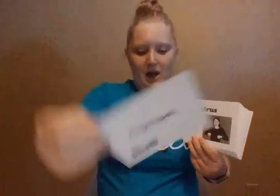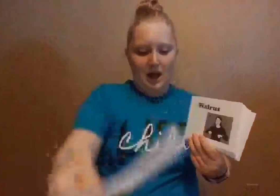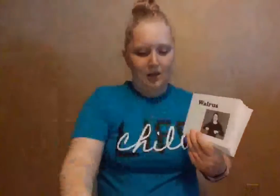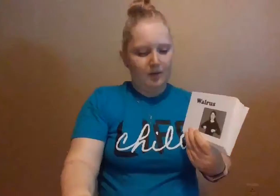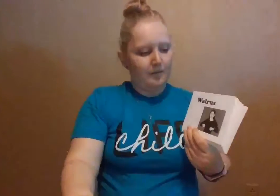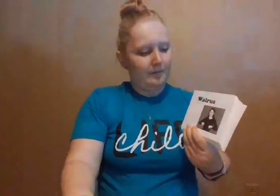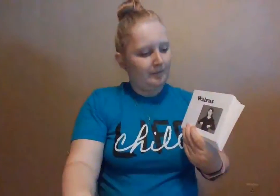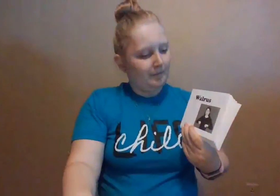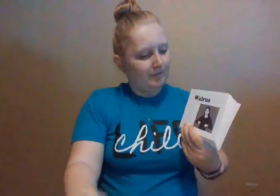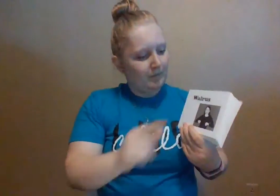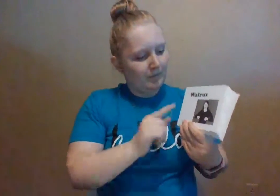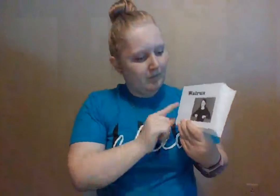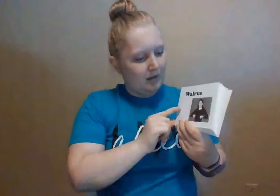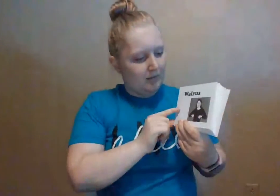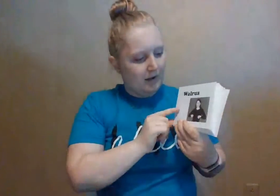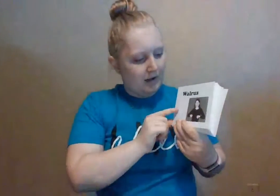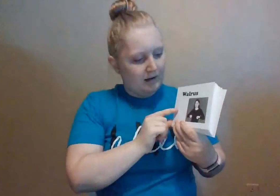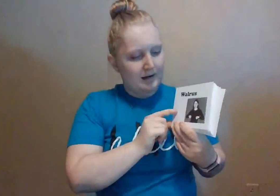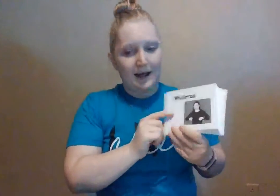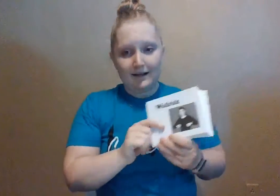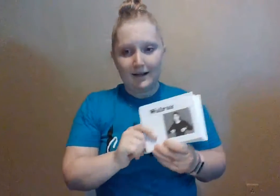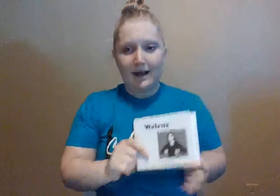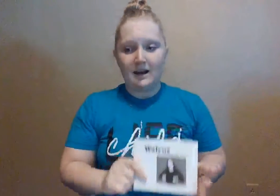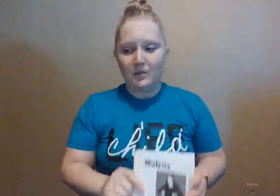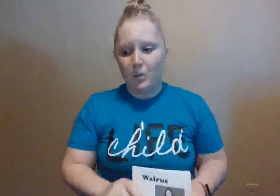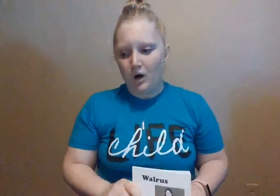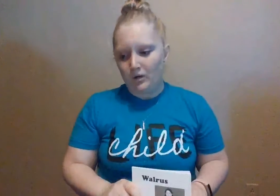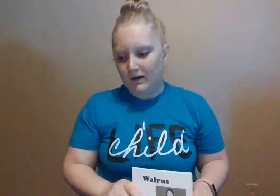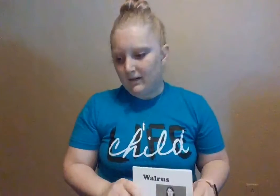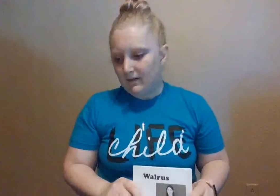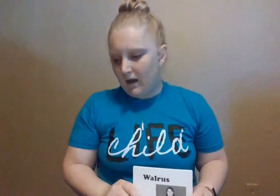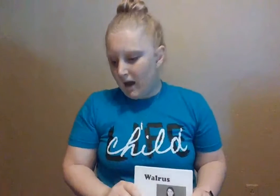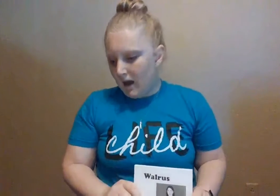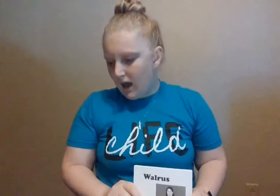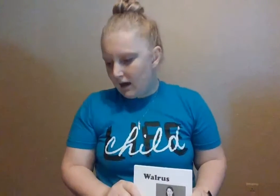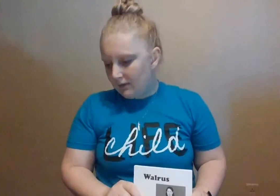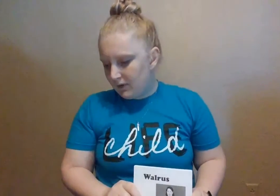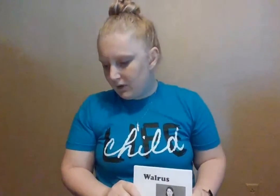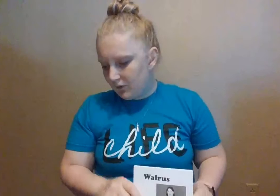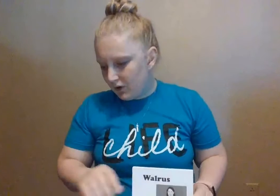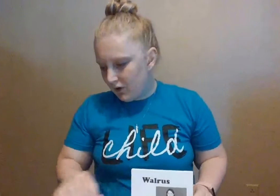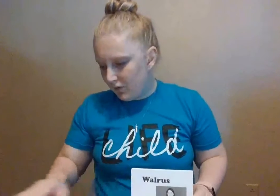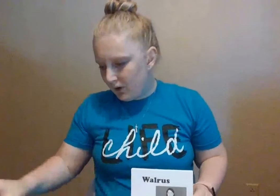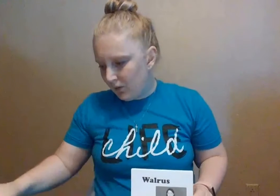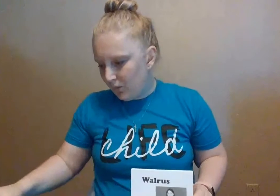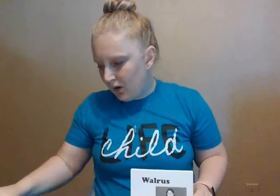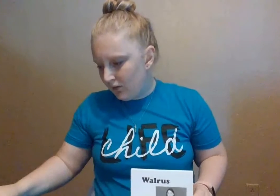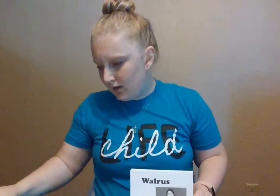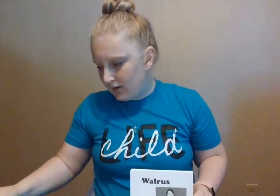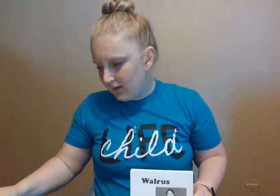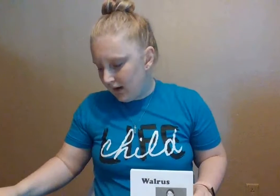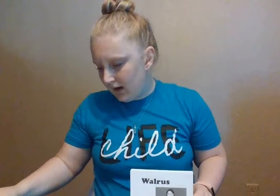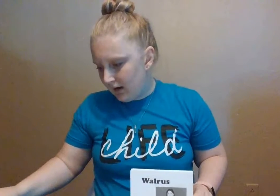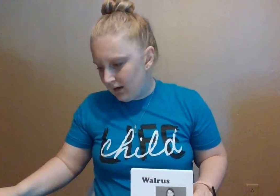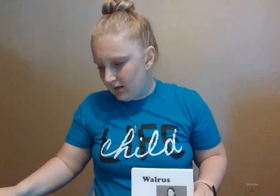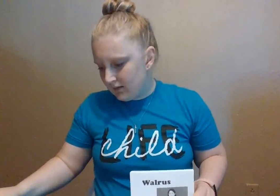Shell. All right, our next sign is walrus. And if you know what a walrus